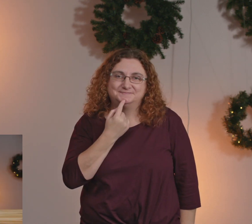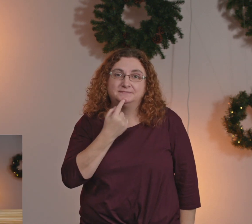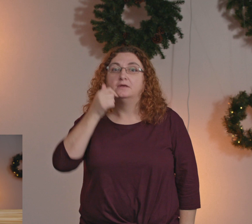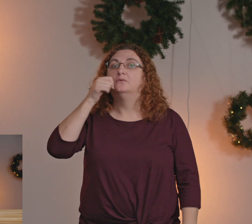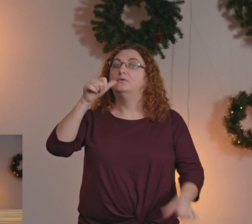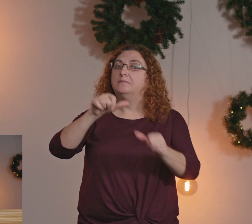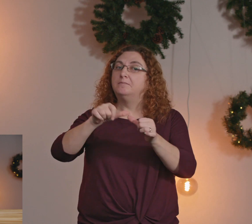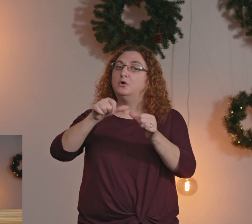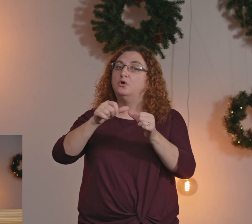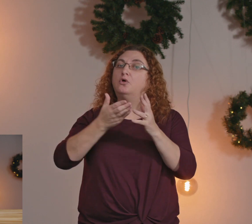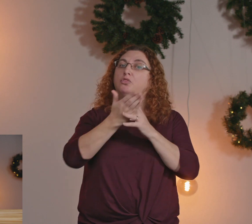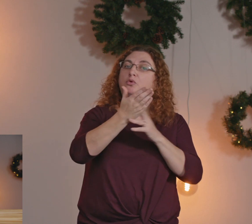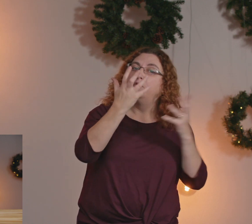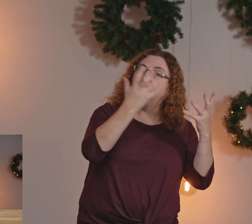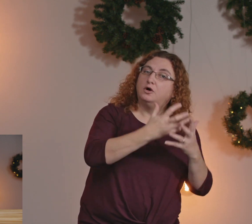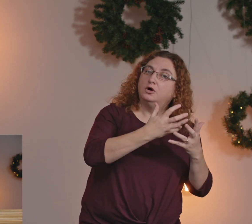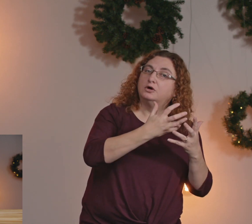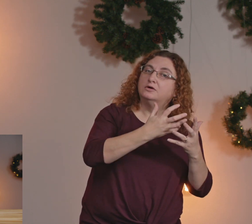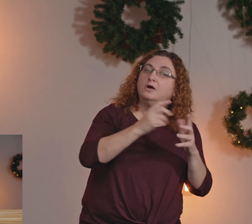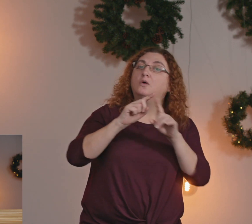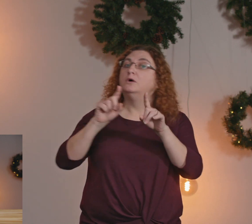Remember in the dark what you know to be true in the light.